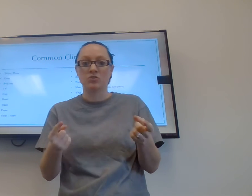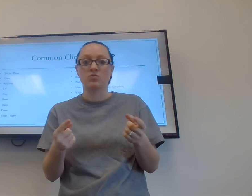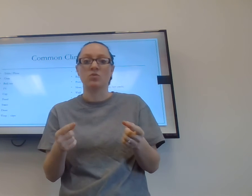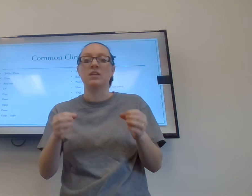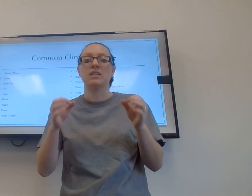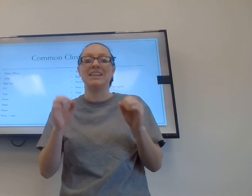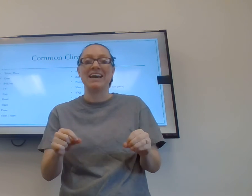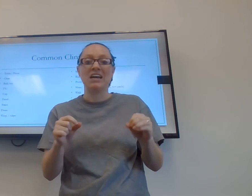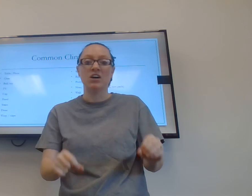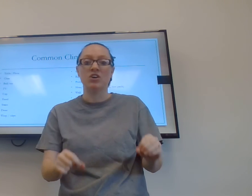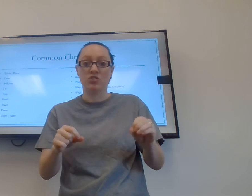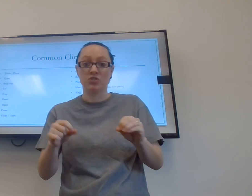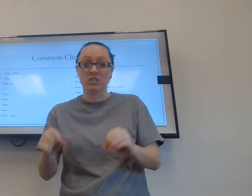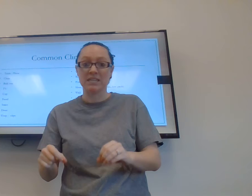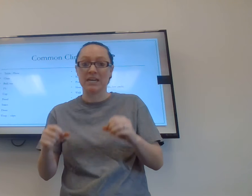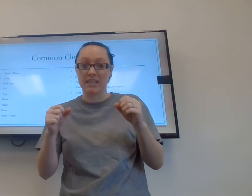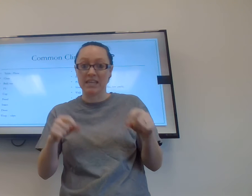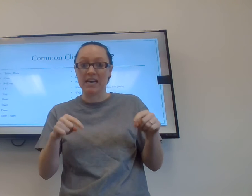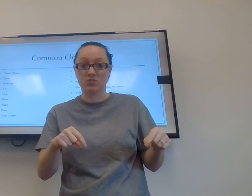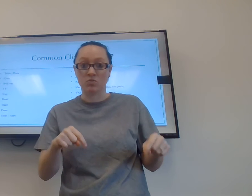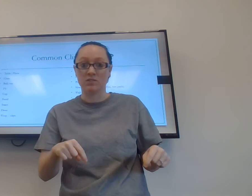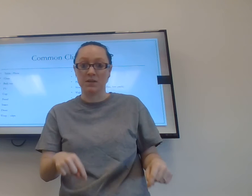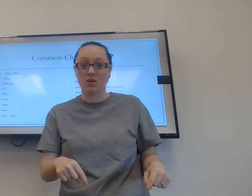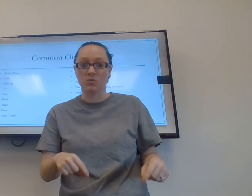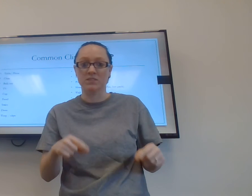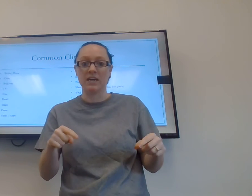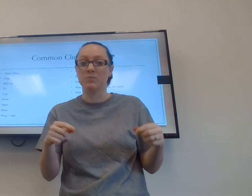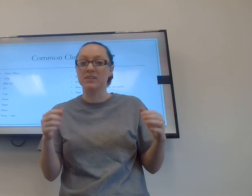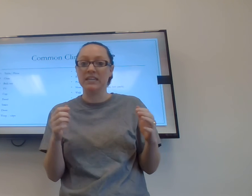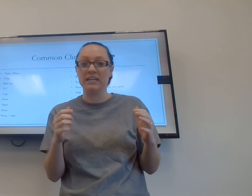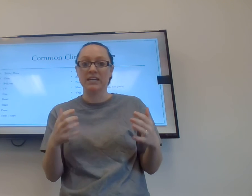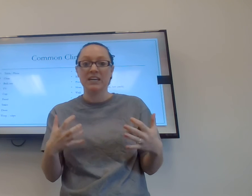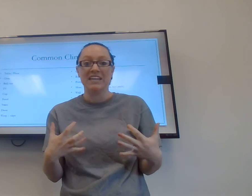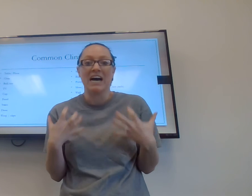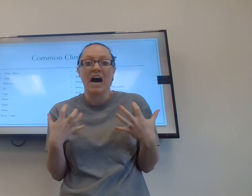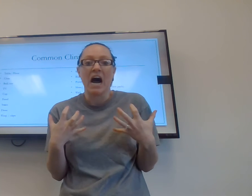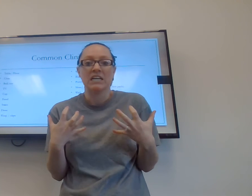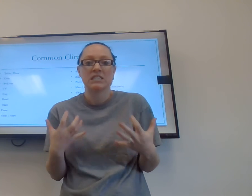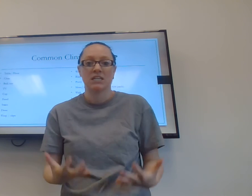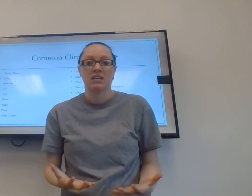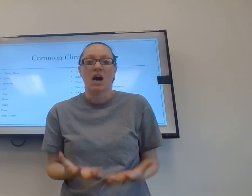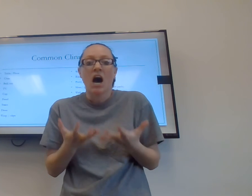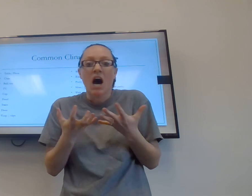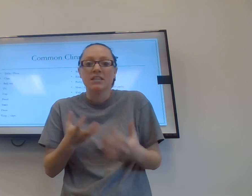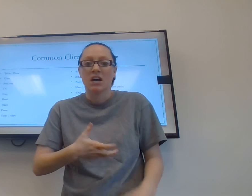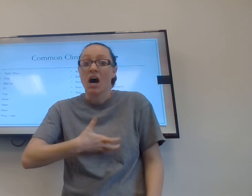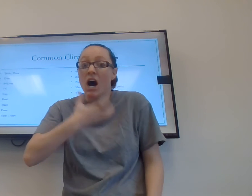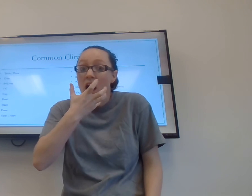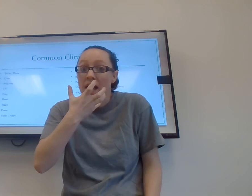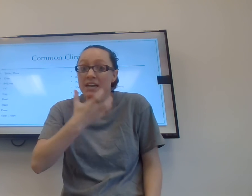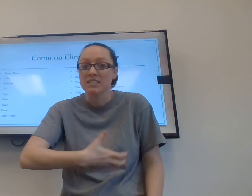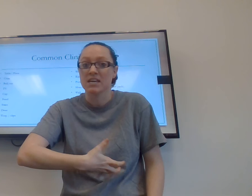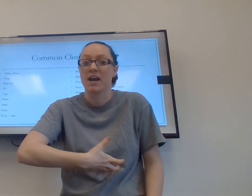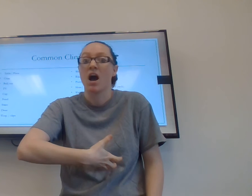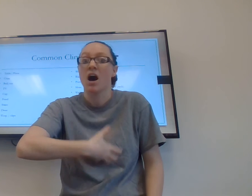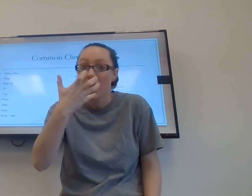sure that they understand that is going to be cold. Same with the heat. It's hot. Hot. Hot is like it's